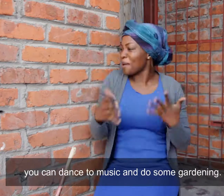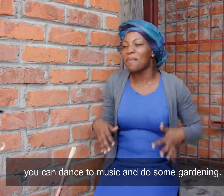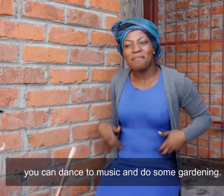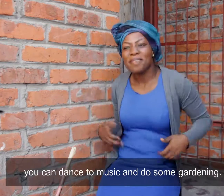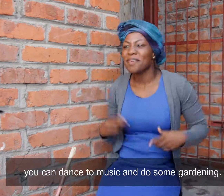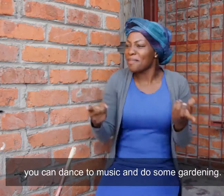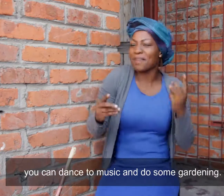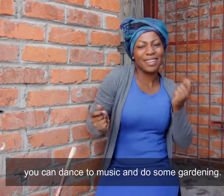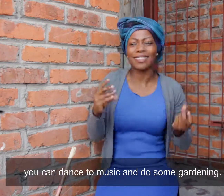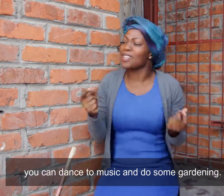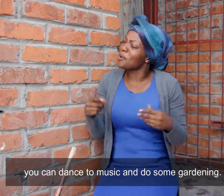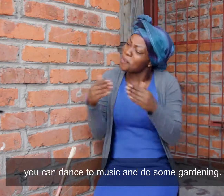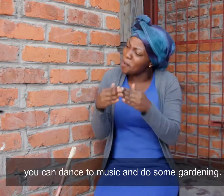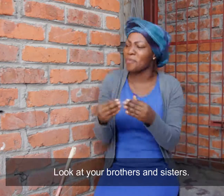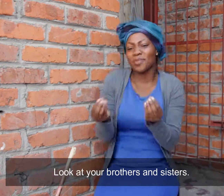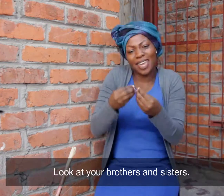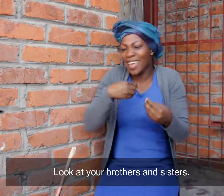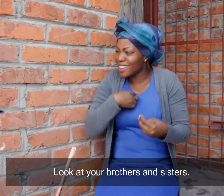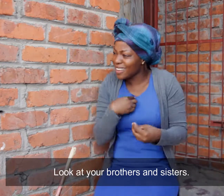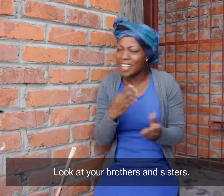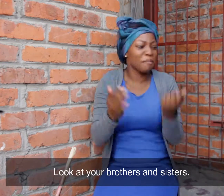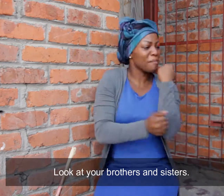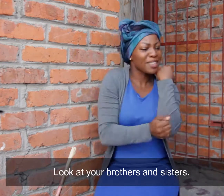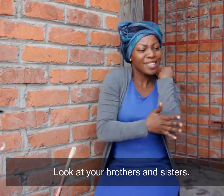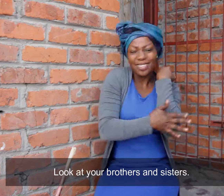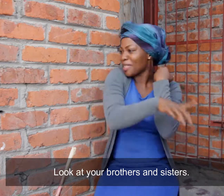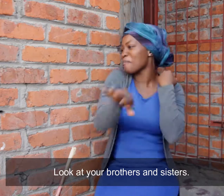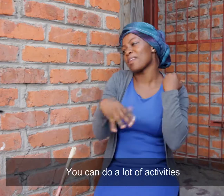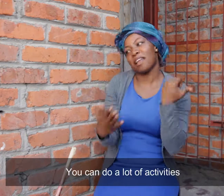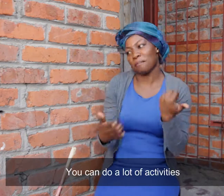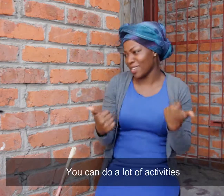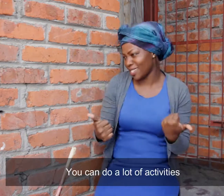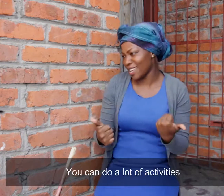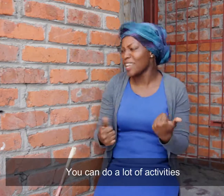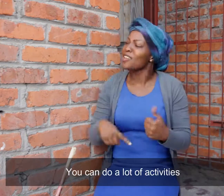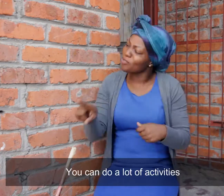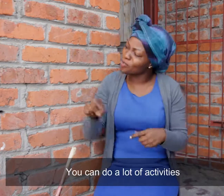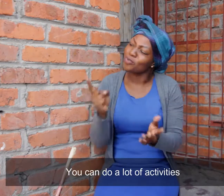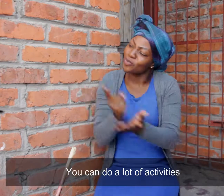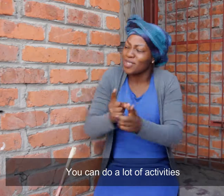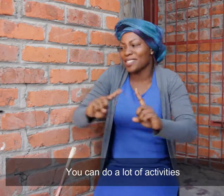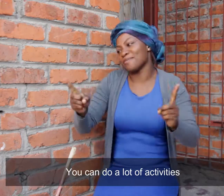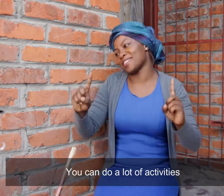Mwuna my brothers and sisters are quiet. Munu kuna kutuwe tawara nya. Ya mshituwe di, zunja kwa nda shwa unuku na kwecha. Do you understand?